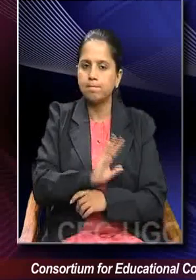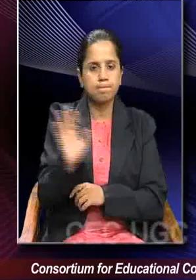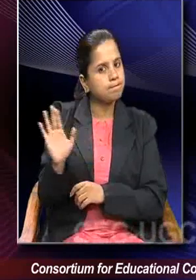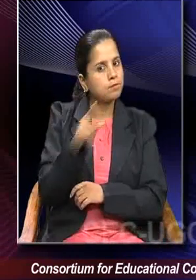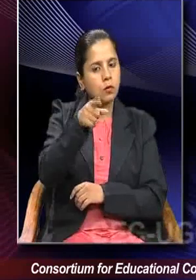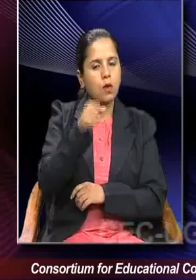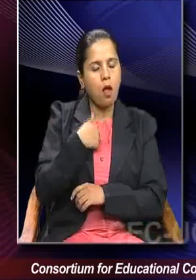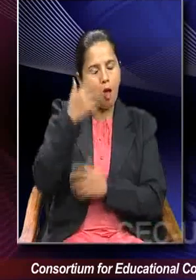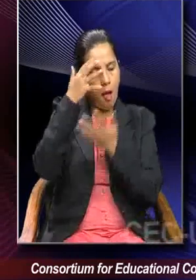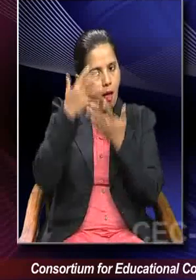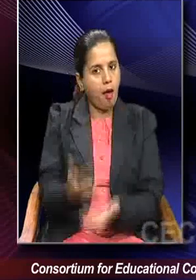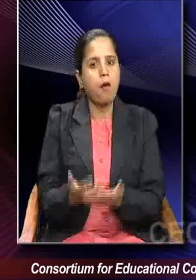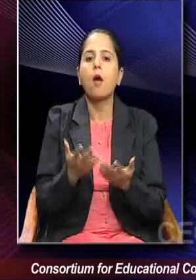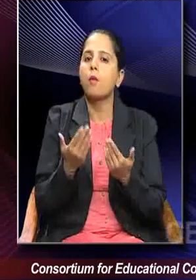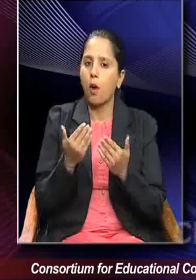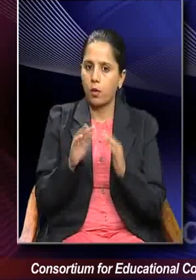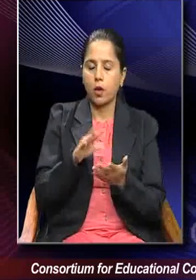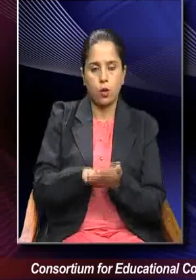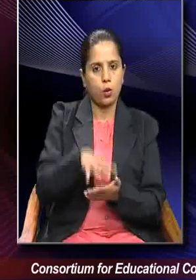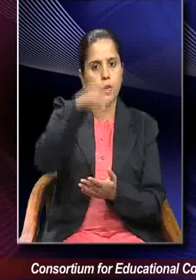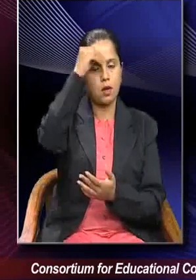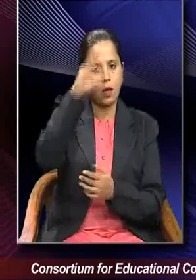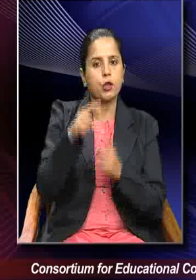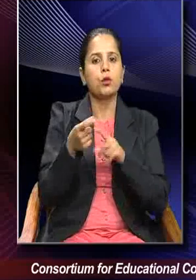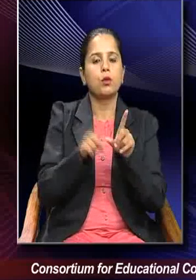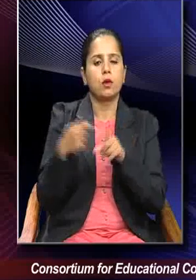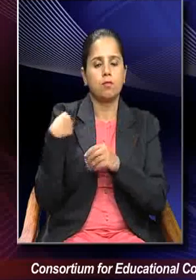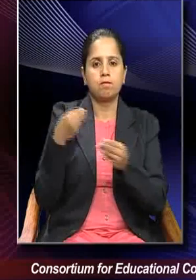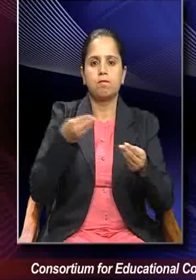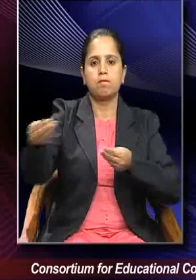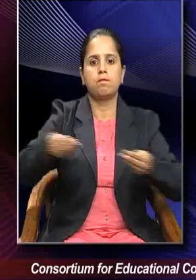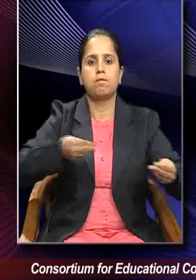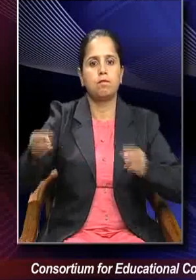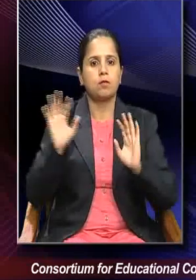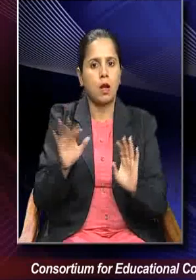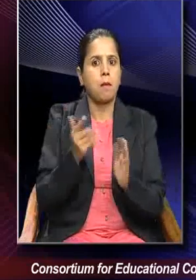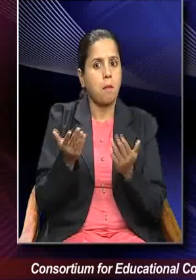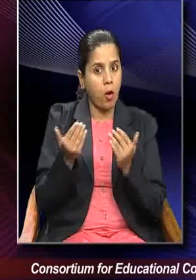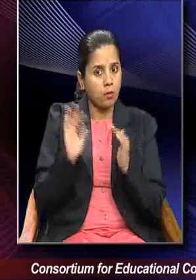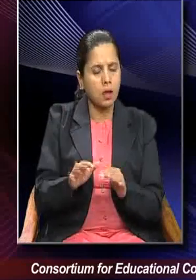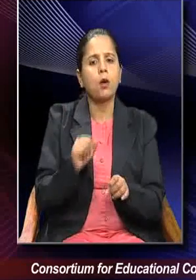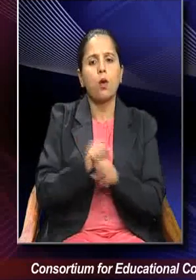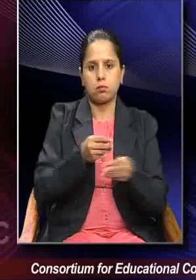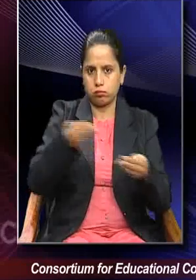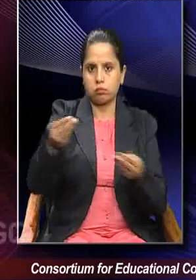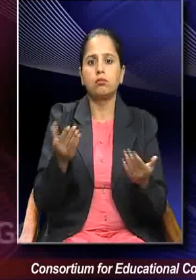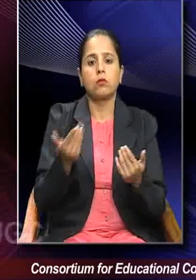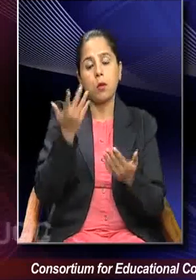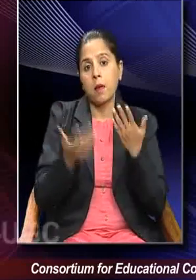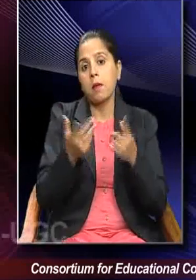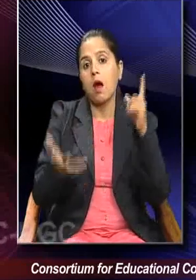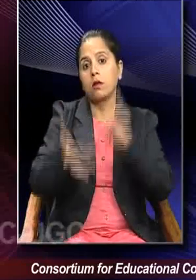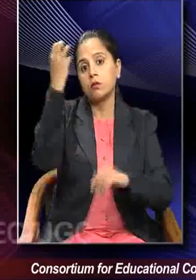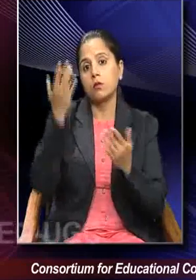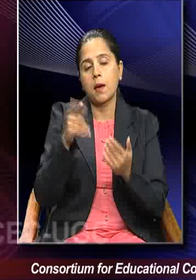overwhelm you and learn to delegate the duties when it is possible. You may achieve